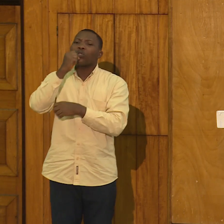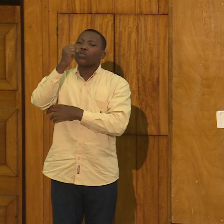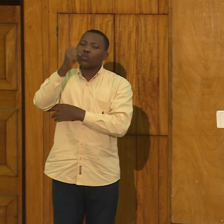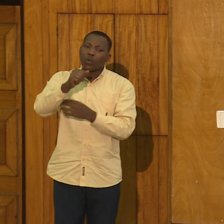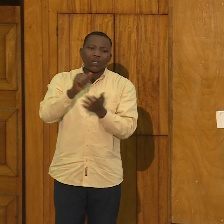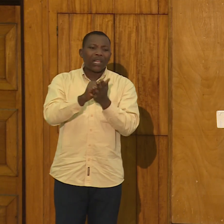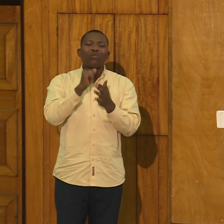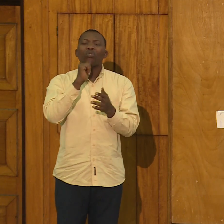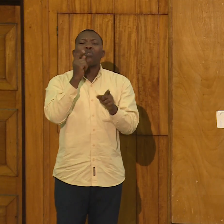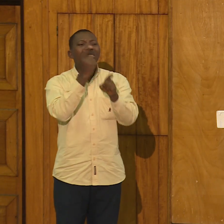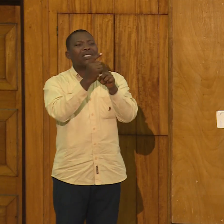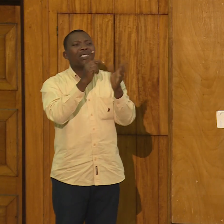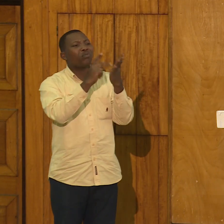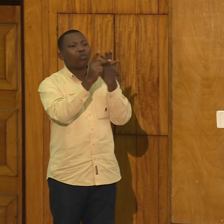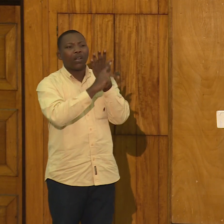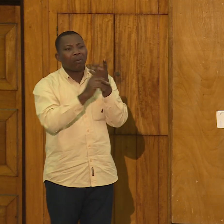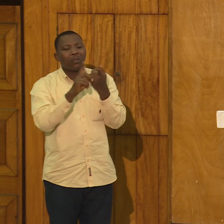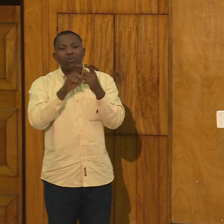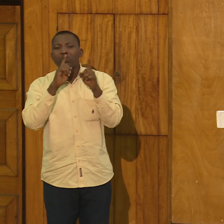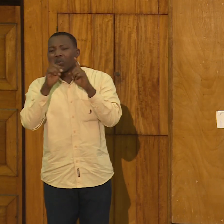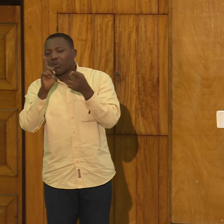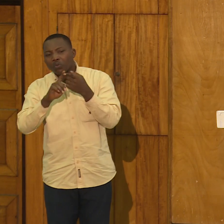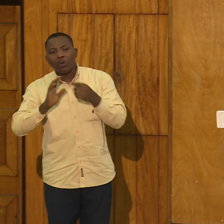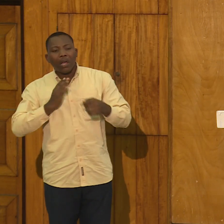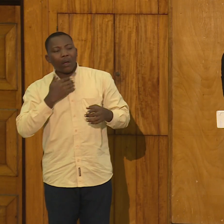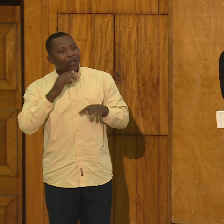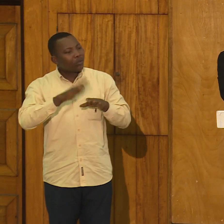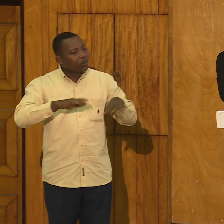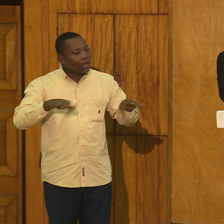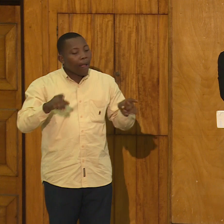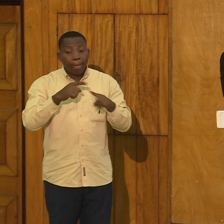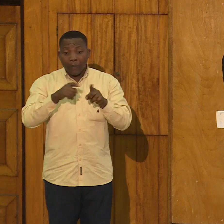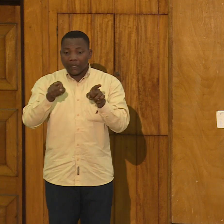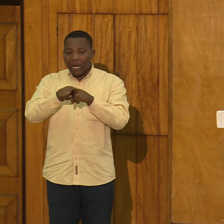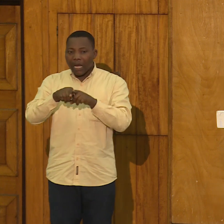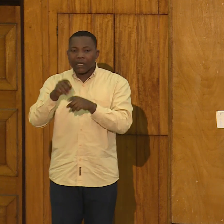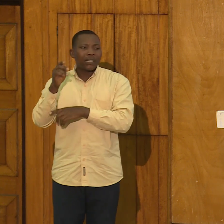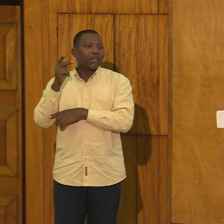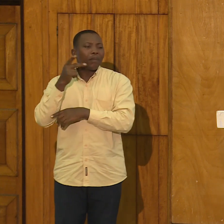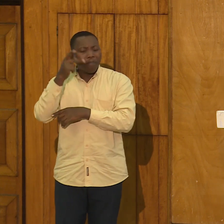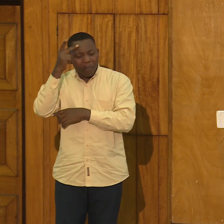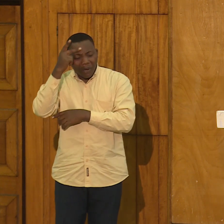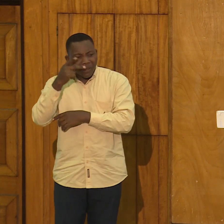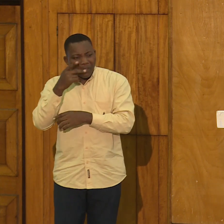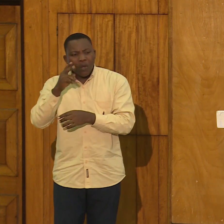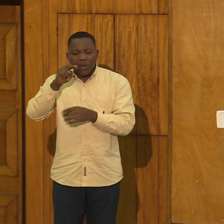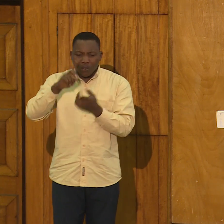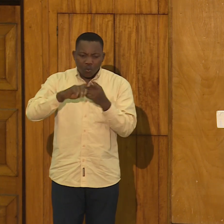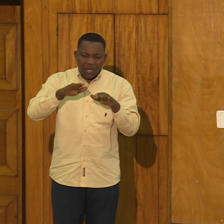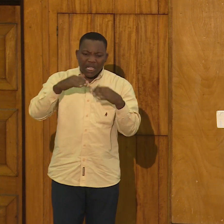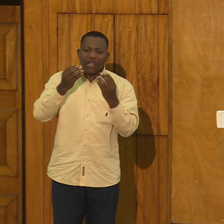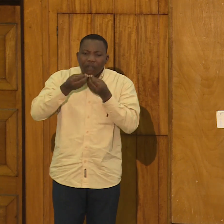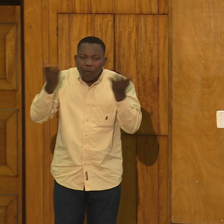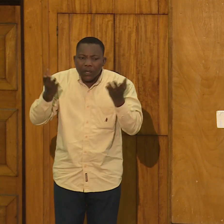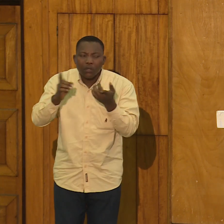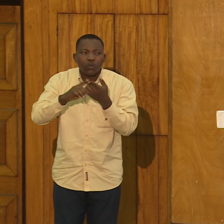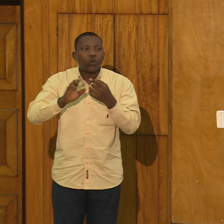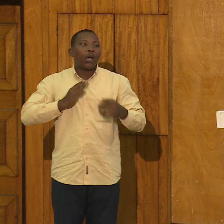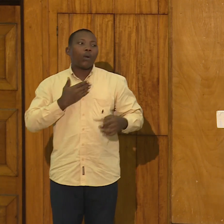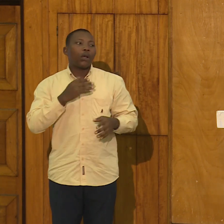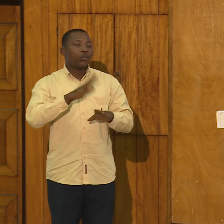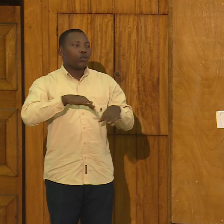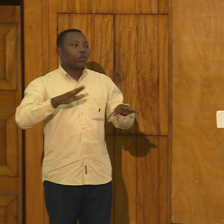only programs that are talking to our children, but us as parents also need to give sexual reproductive health information to our